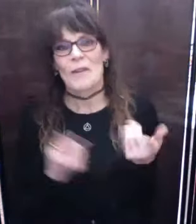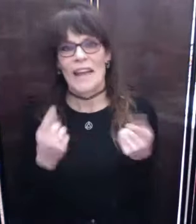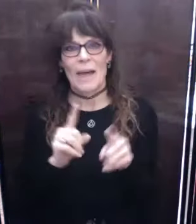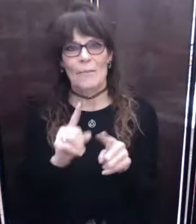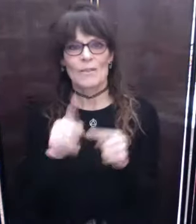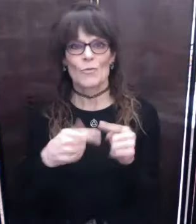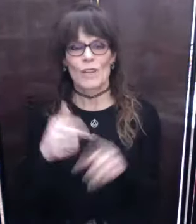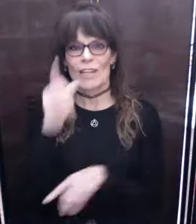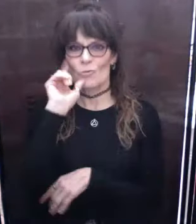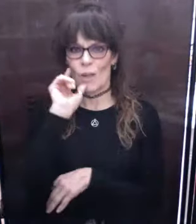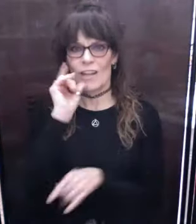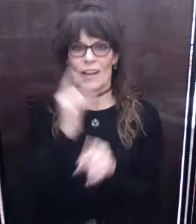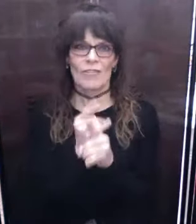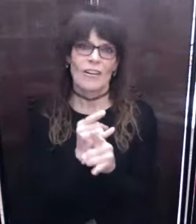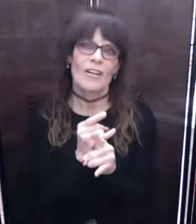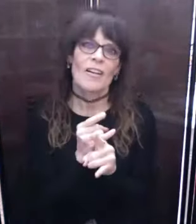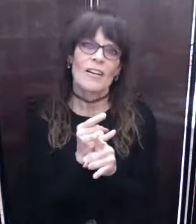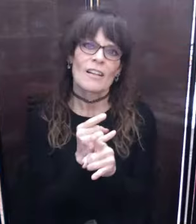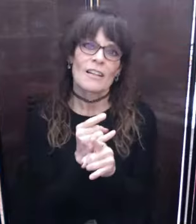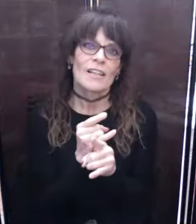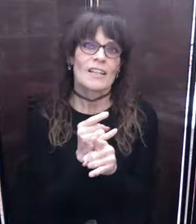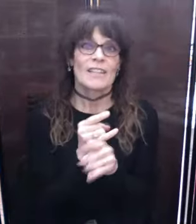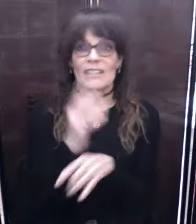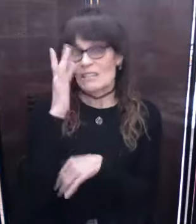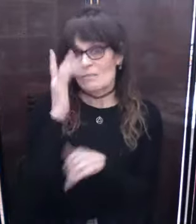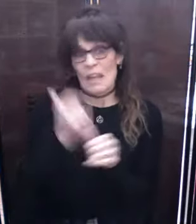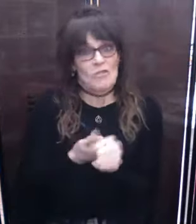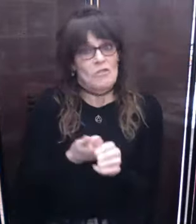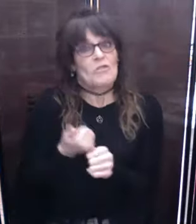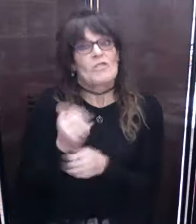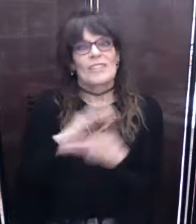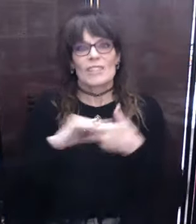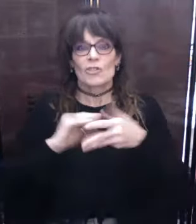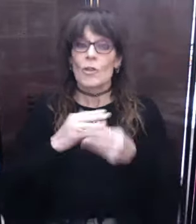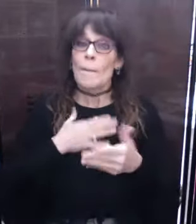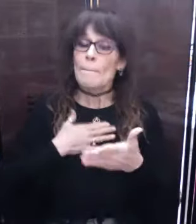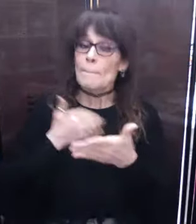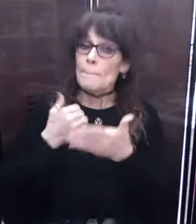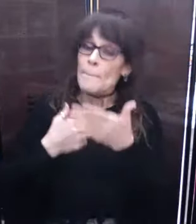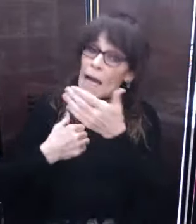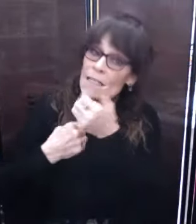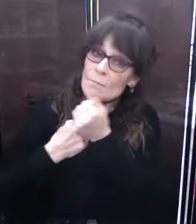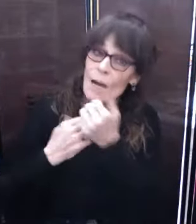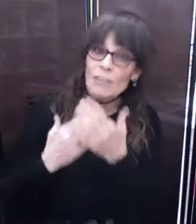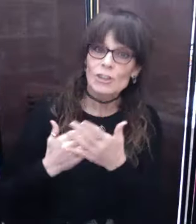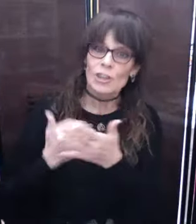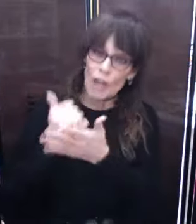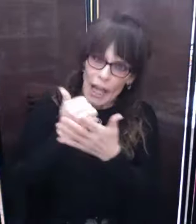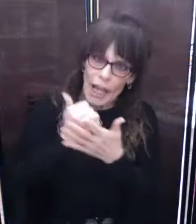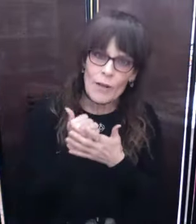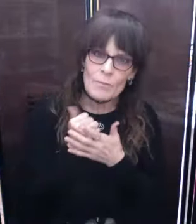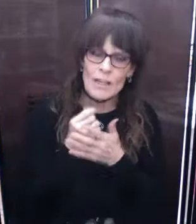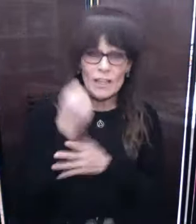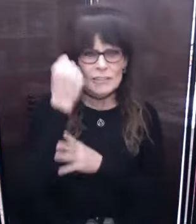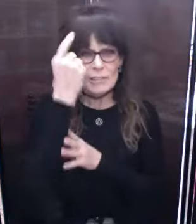my body. And this is one of the earliest stories that my sponsor helped me walk myself back through my own experiences so that I